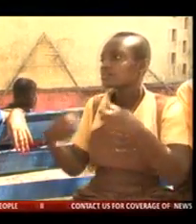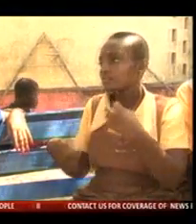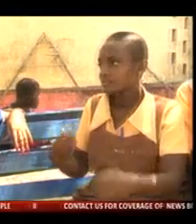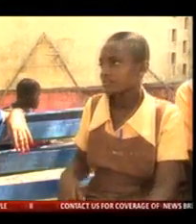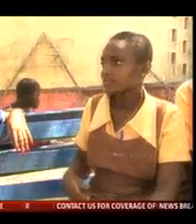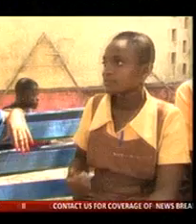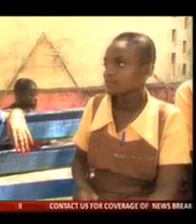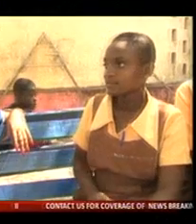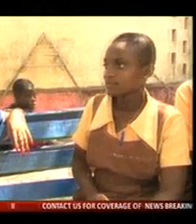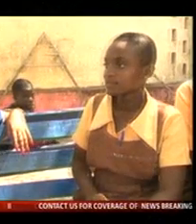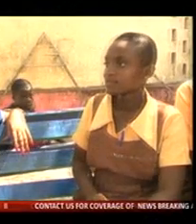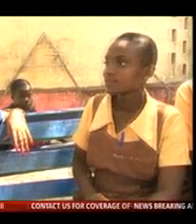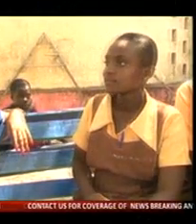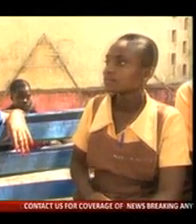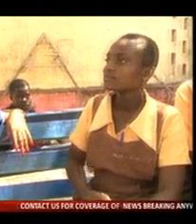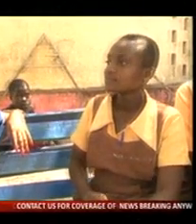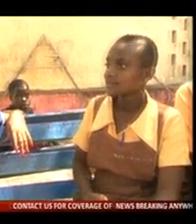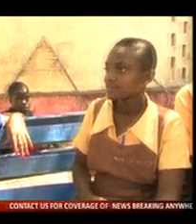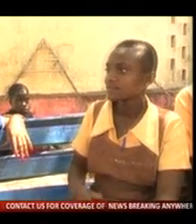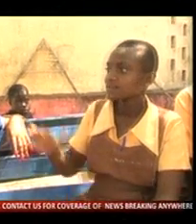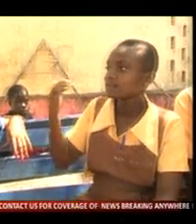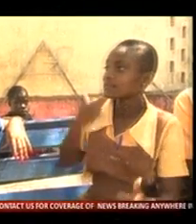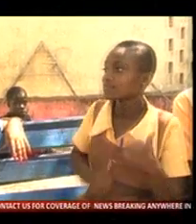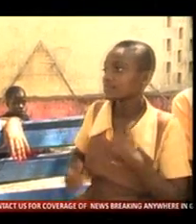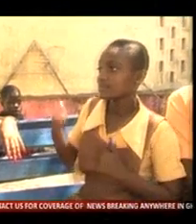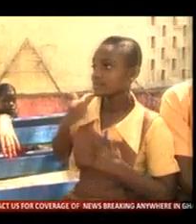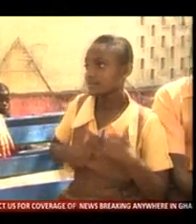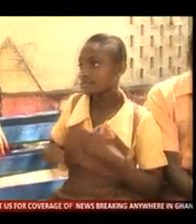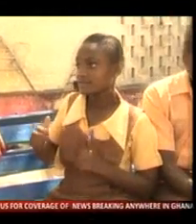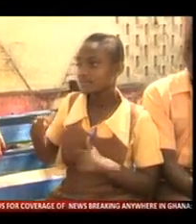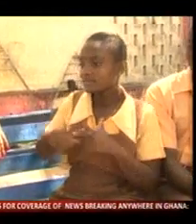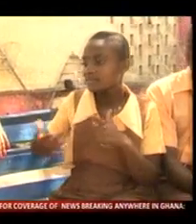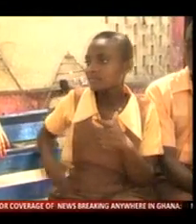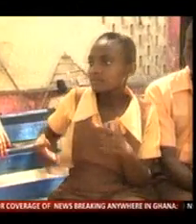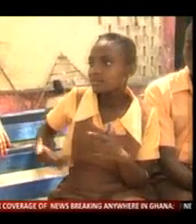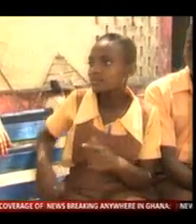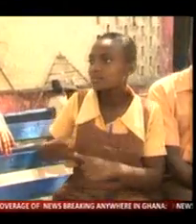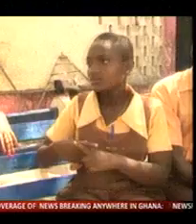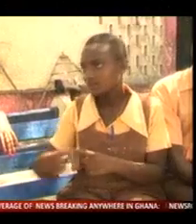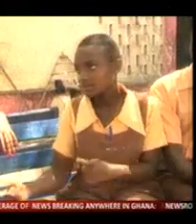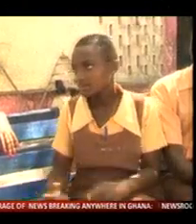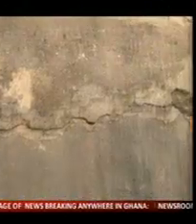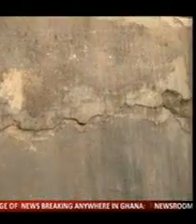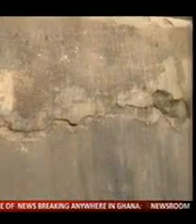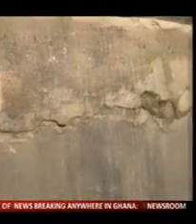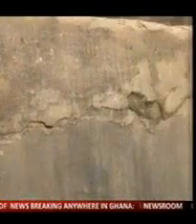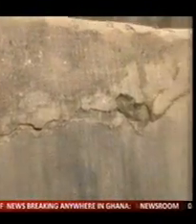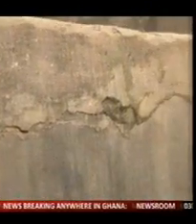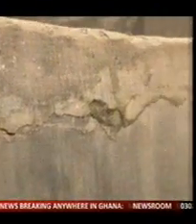There is a problem with the net also where the toilet facilities are